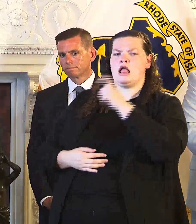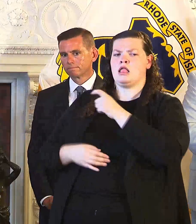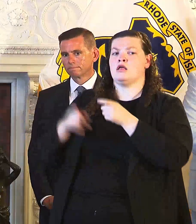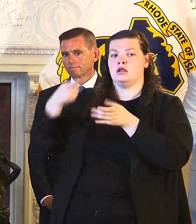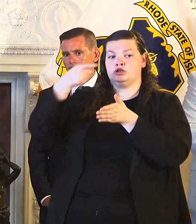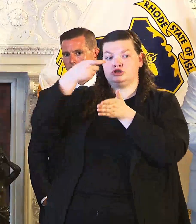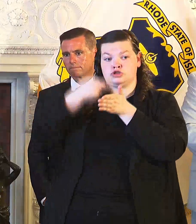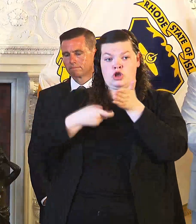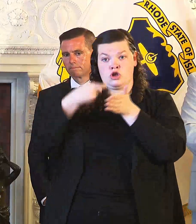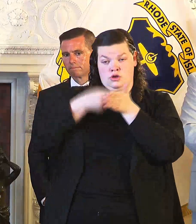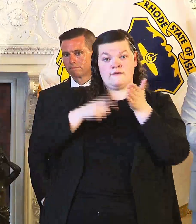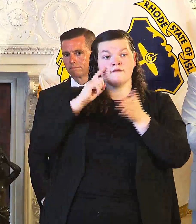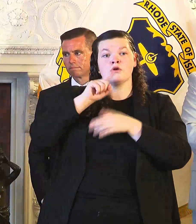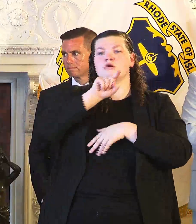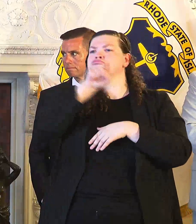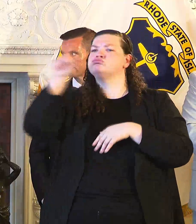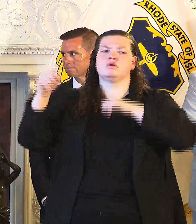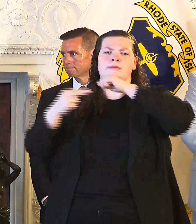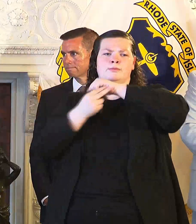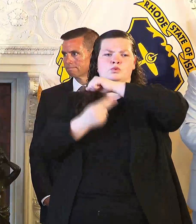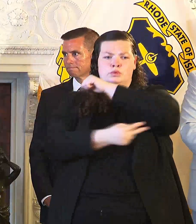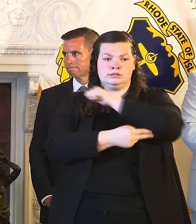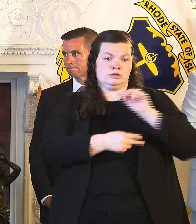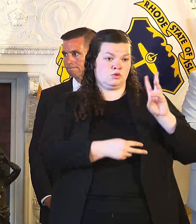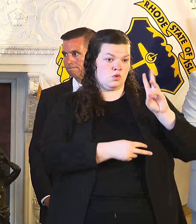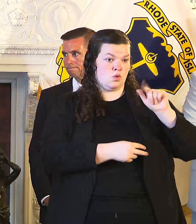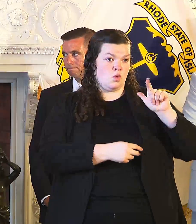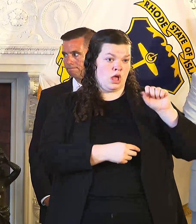What was it that made Walsh stand out?